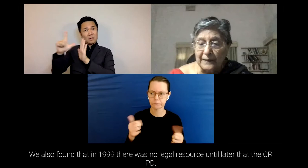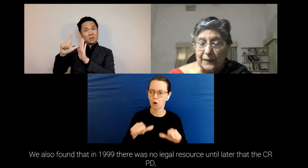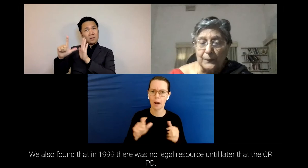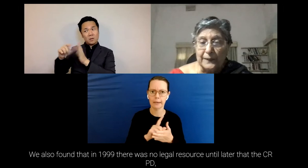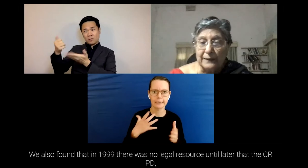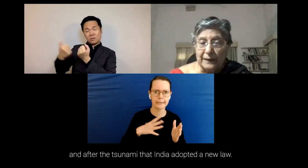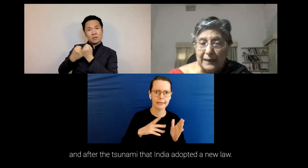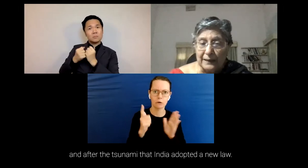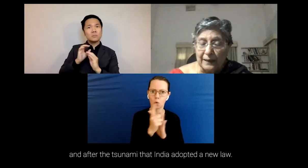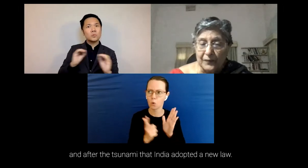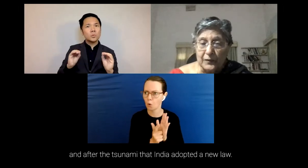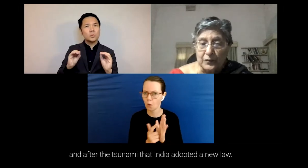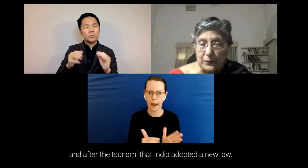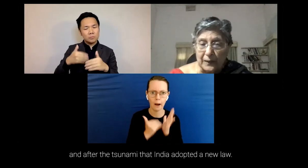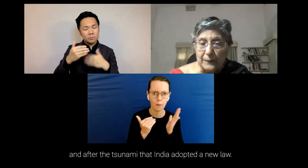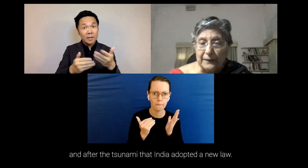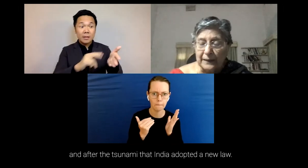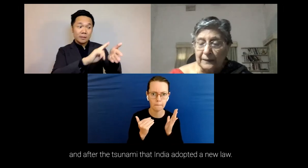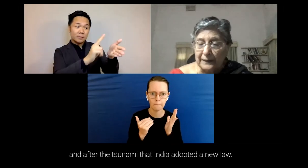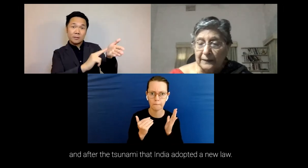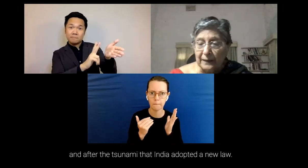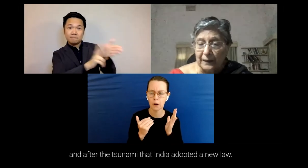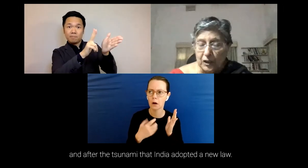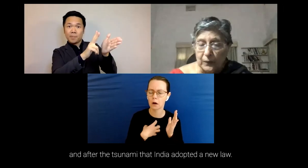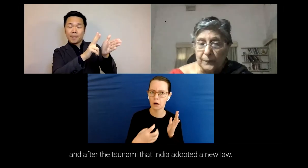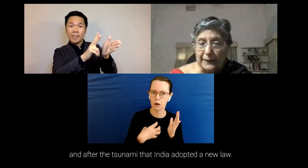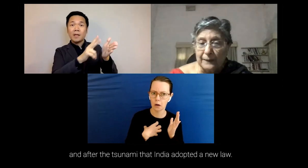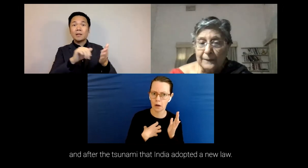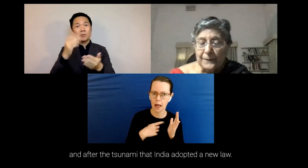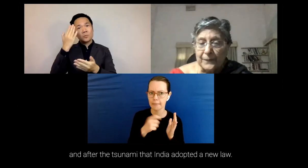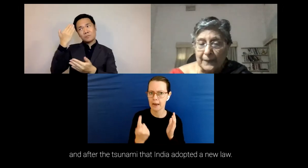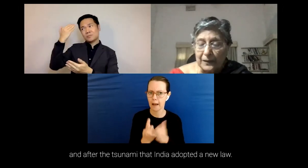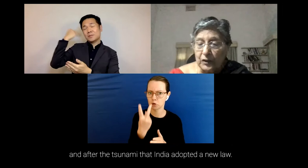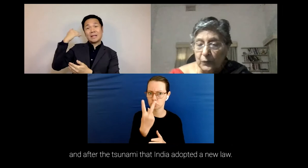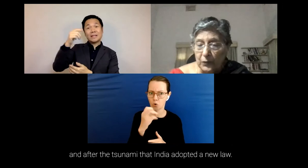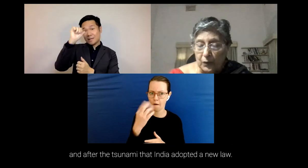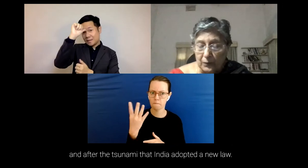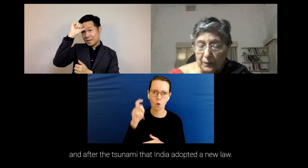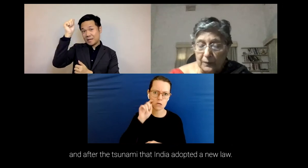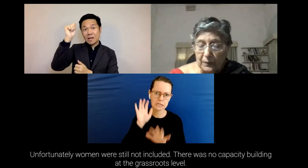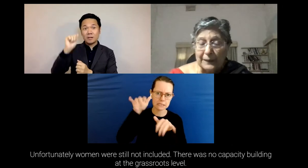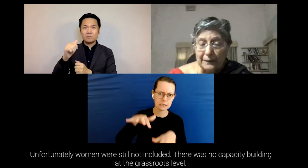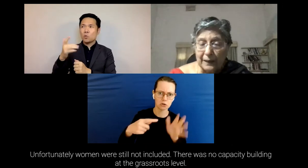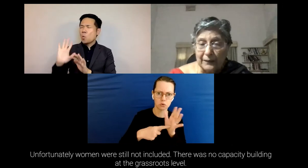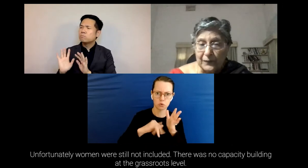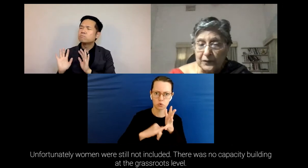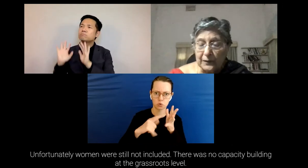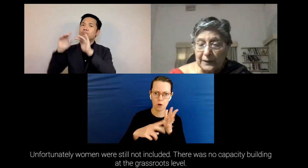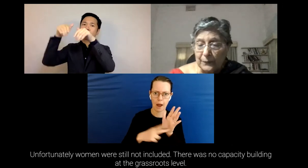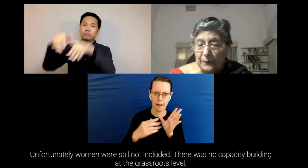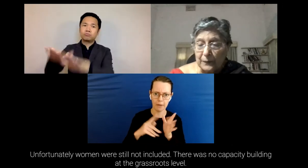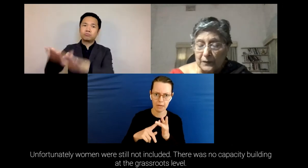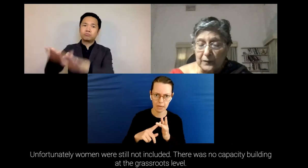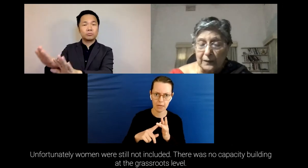the CRPD and after the tsunami that India adopted a new law. But